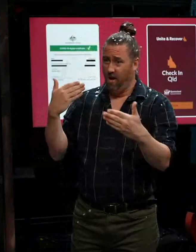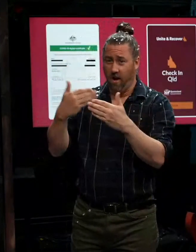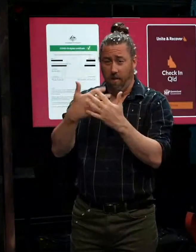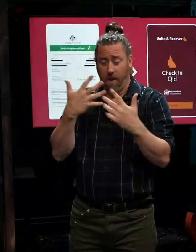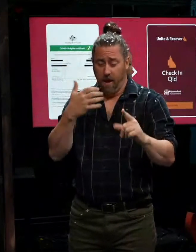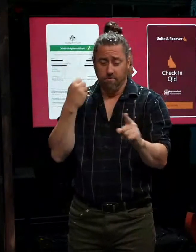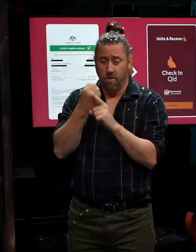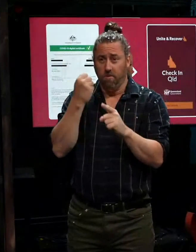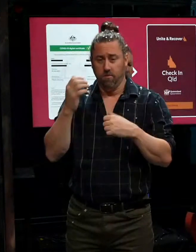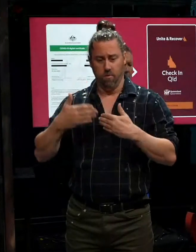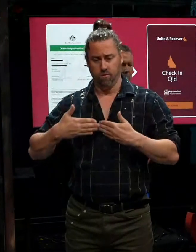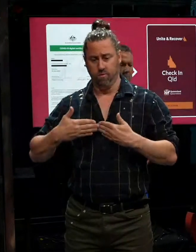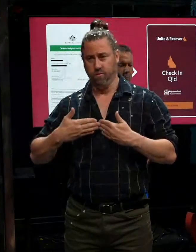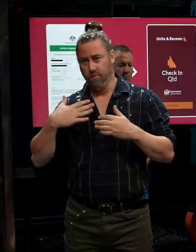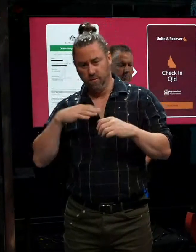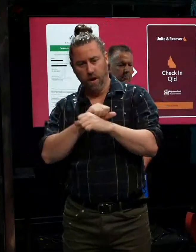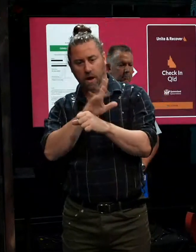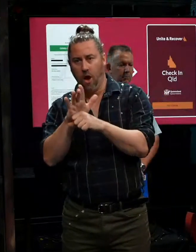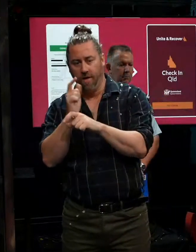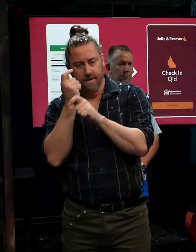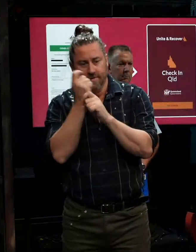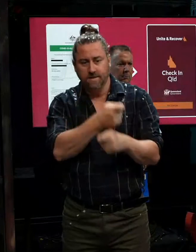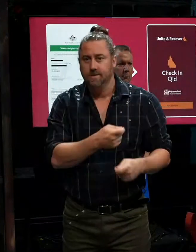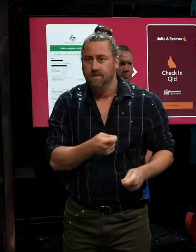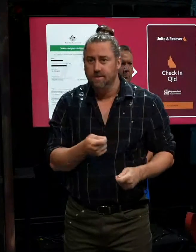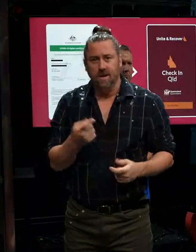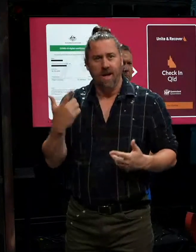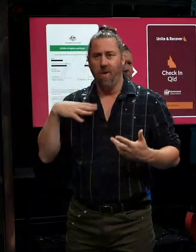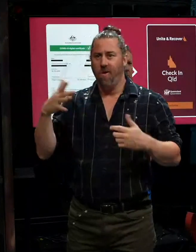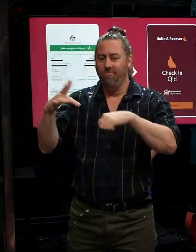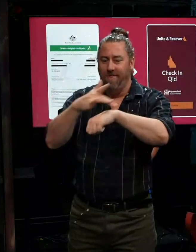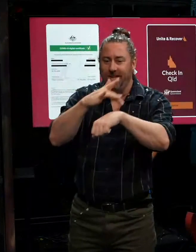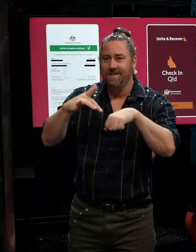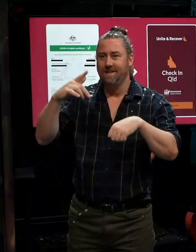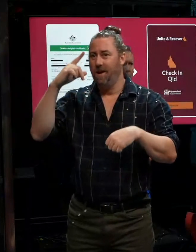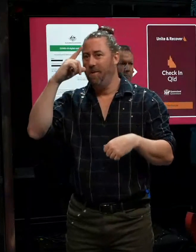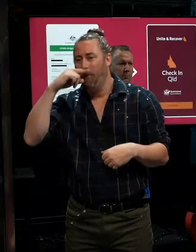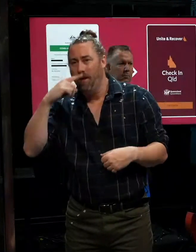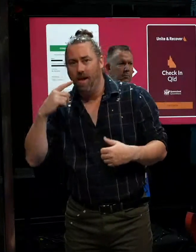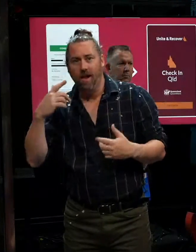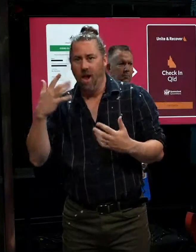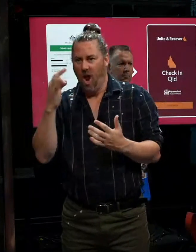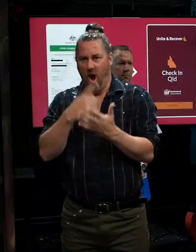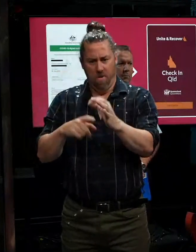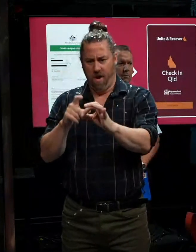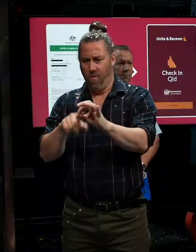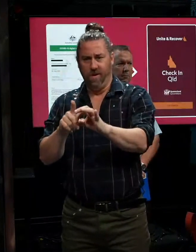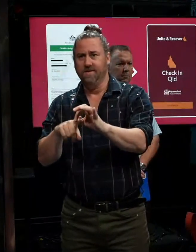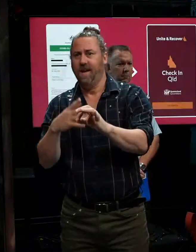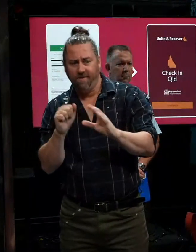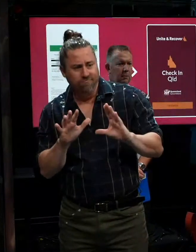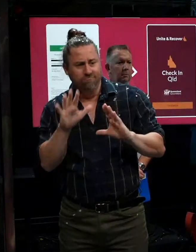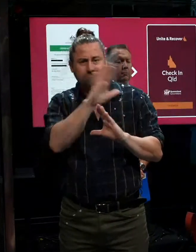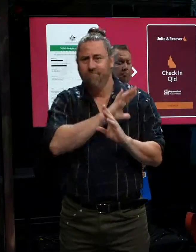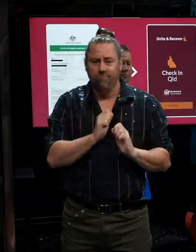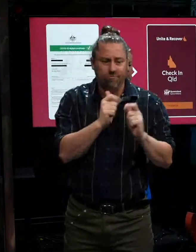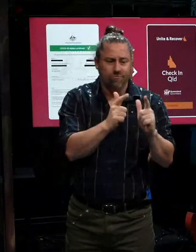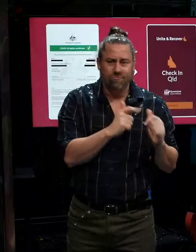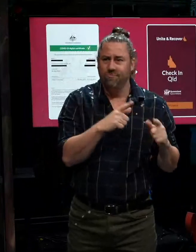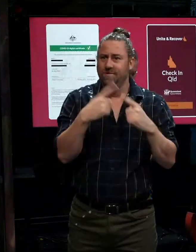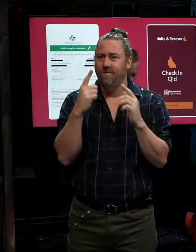through COVID, and our artists need to be able to travel interstate and stay connected overseas, and the best way to keep